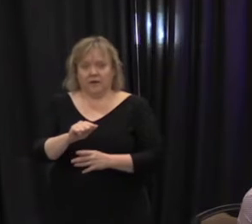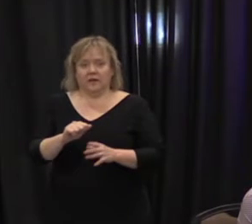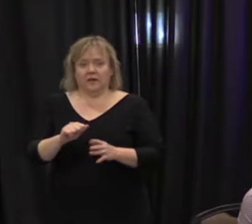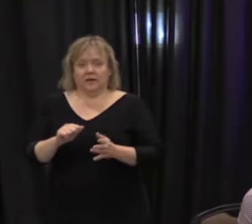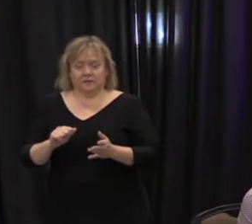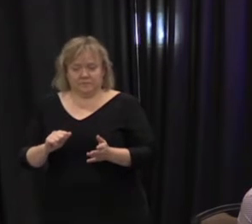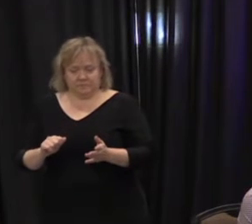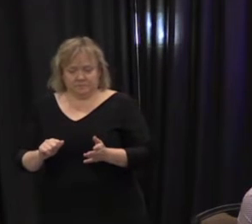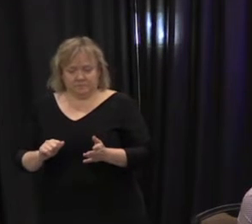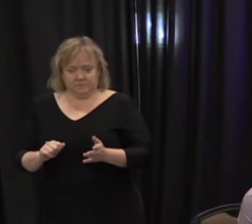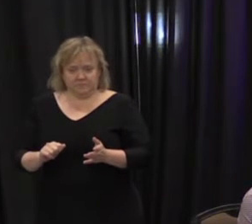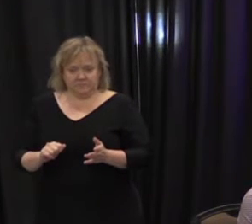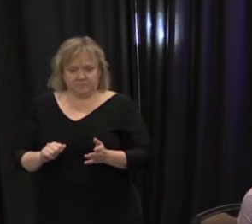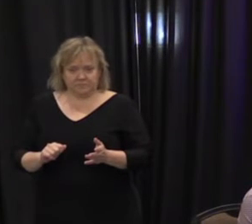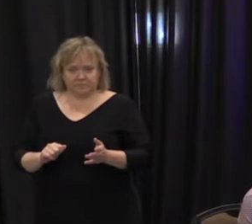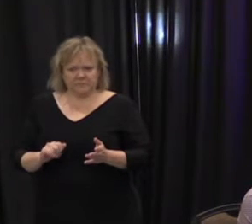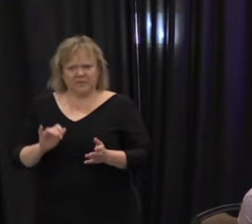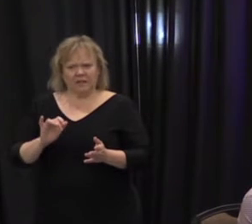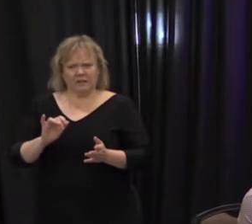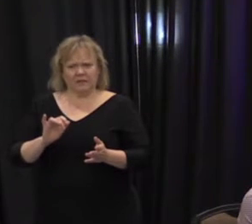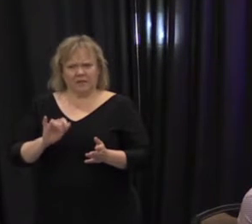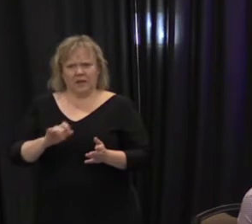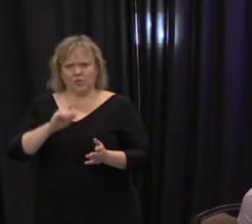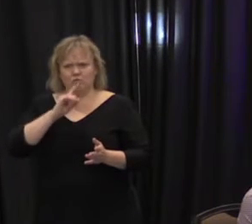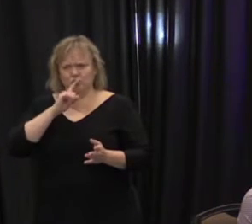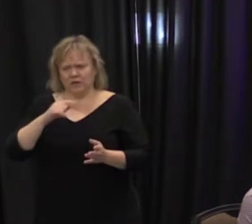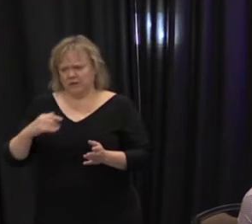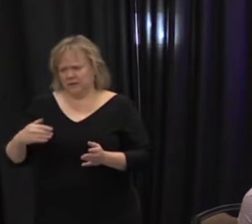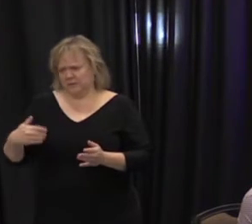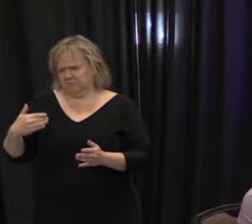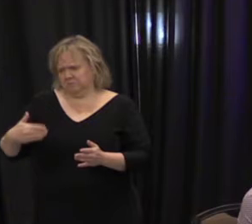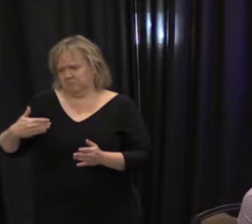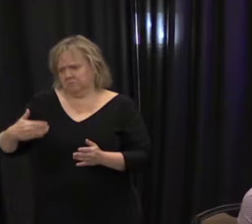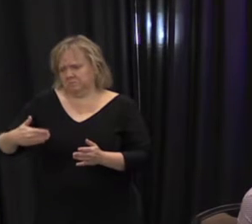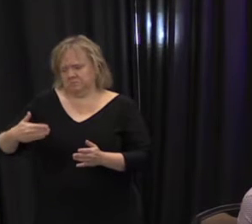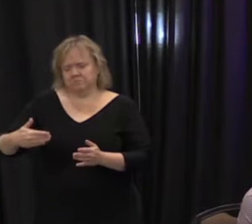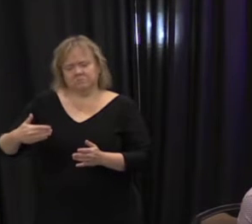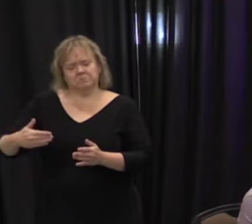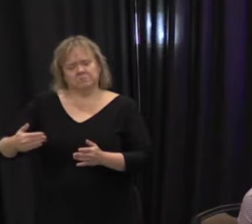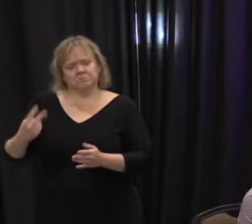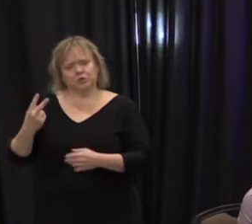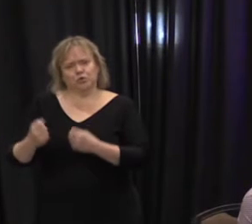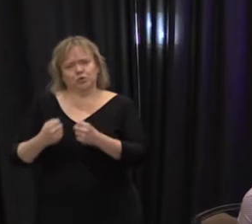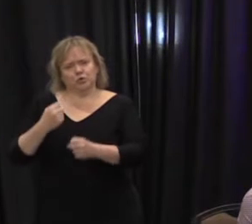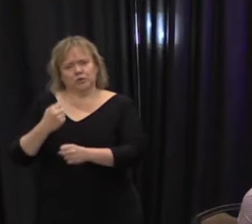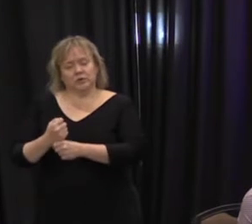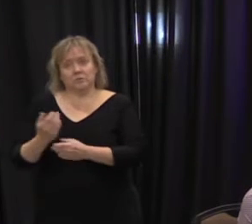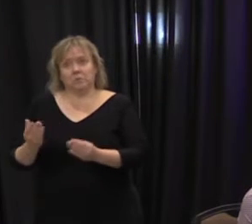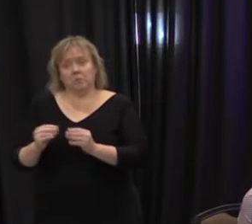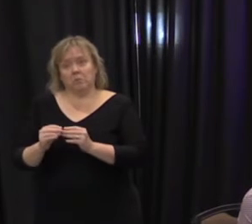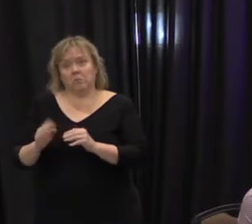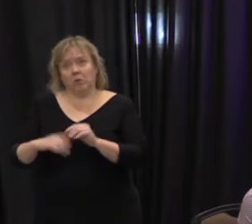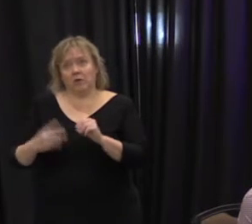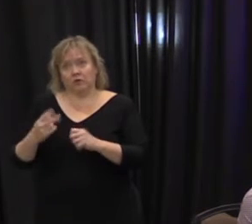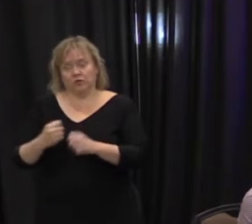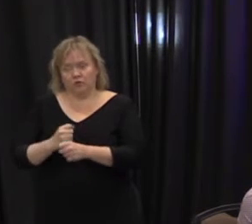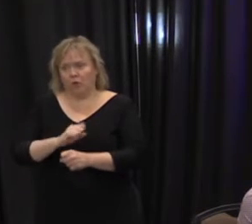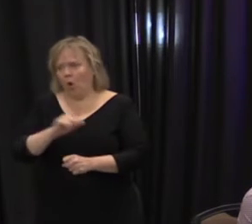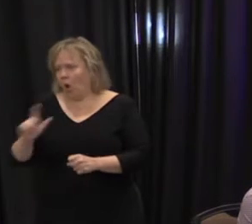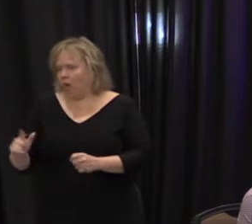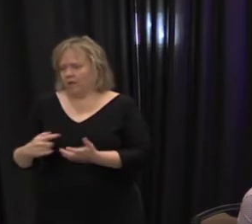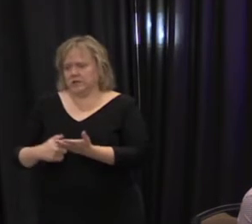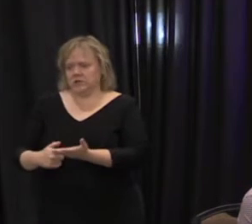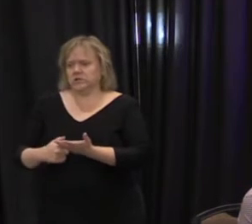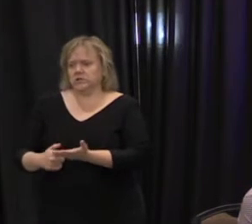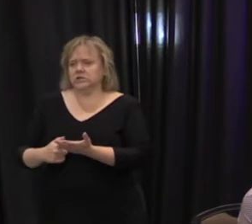it had been going on for about 2 years, maybe longer. And the whole discussion was about sex trafficking, when in fact